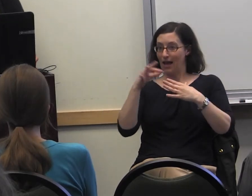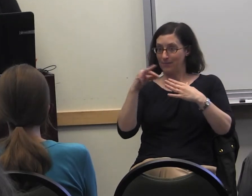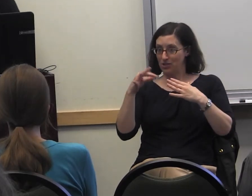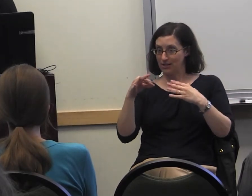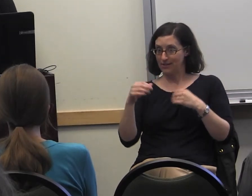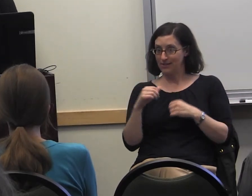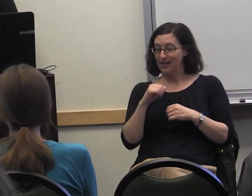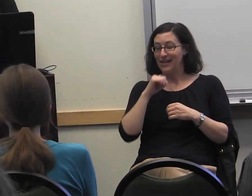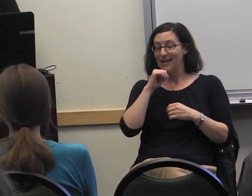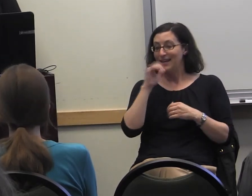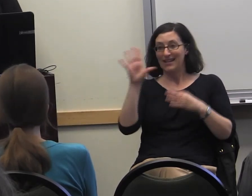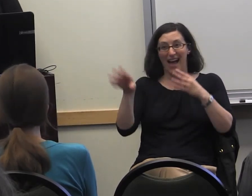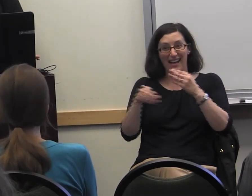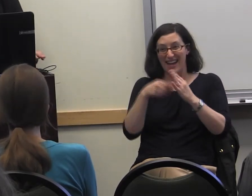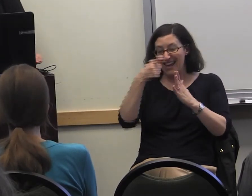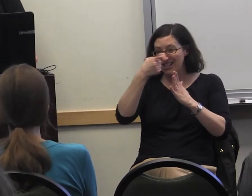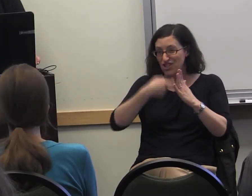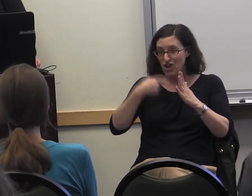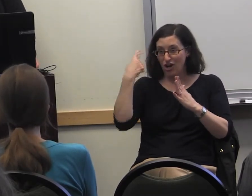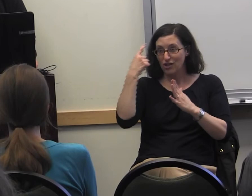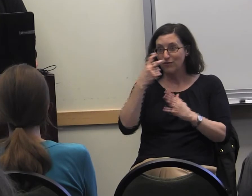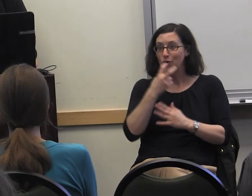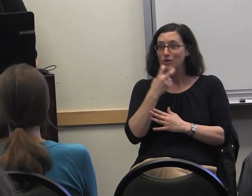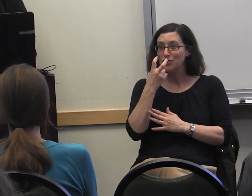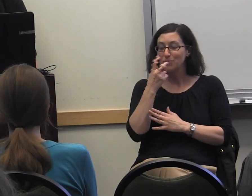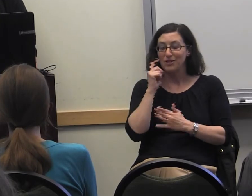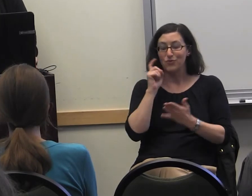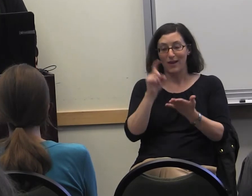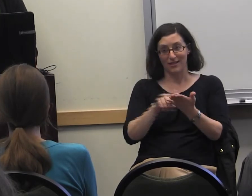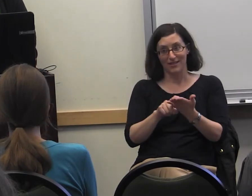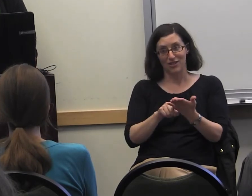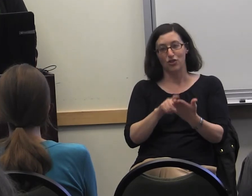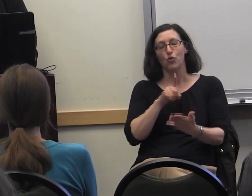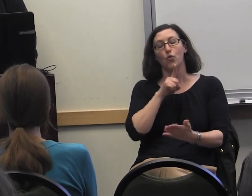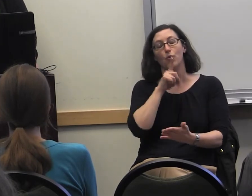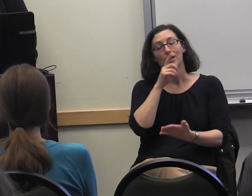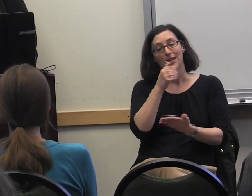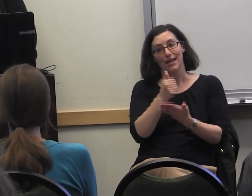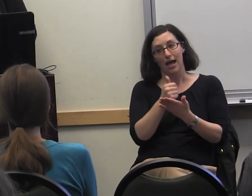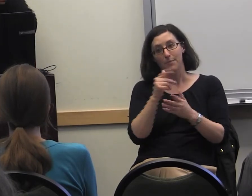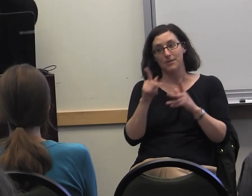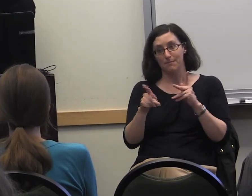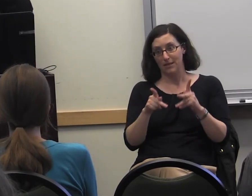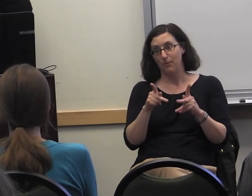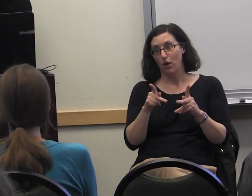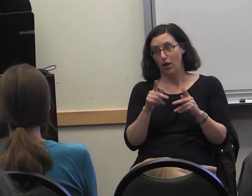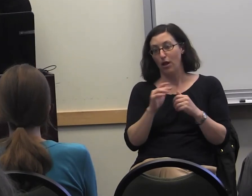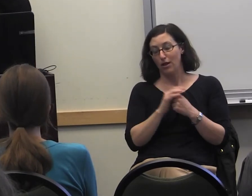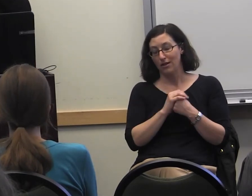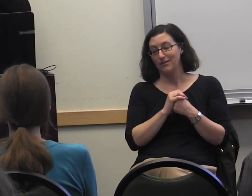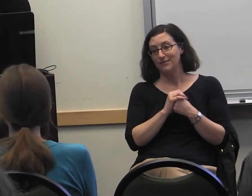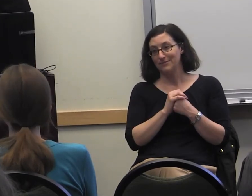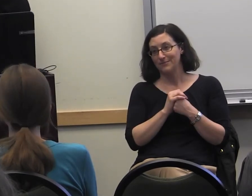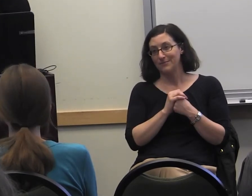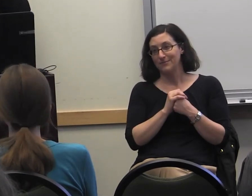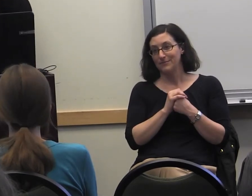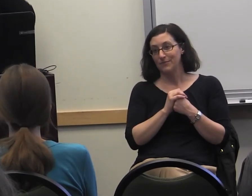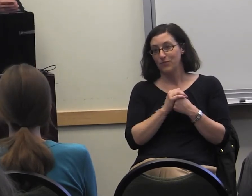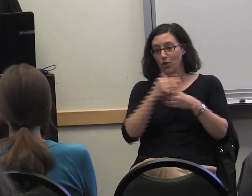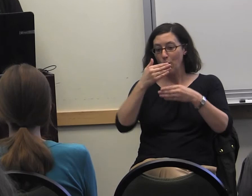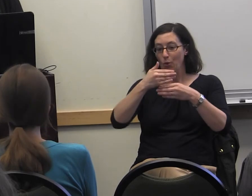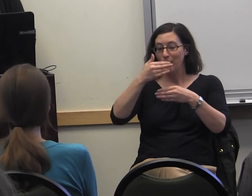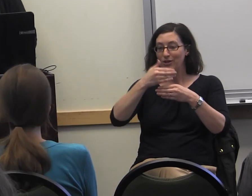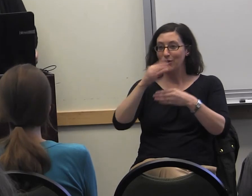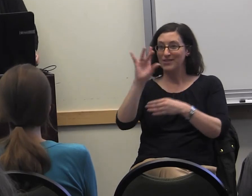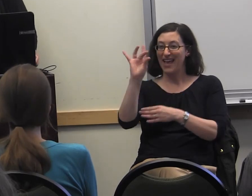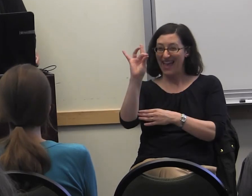additional charge built-in speech recognition, which is really helpful to people that have motor impairments. In Windows